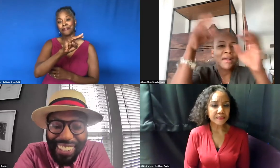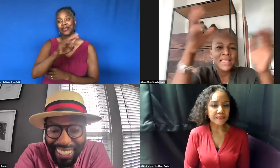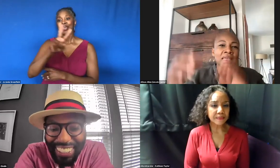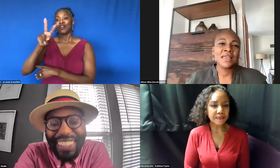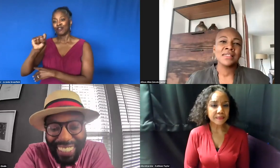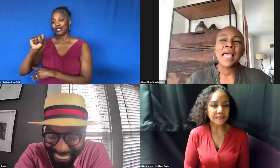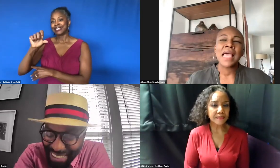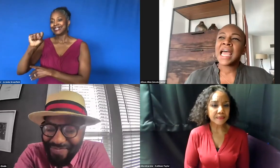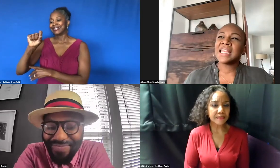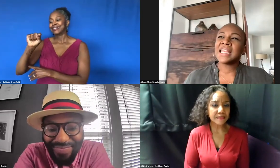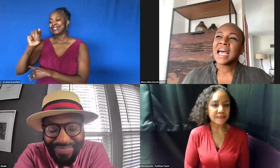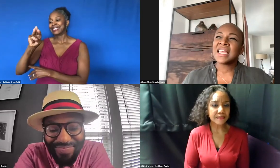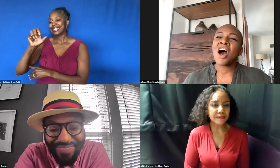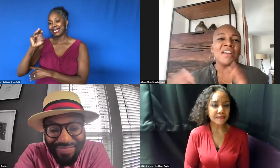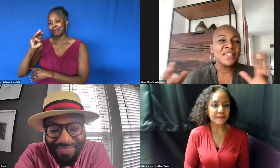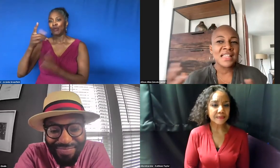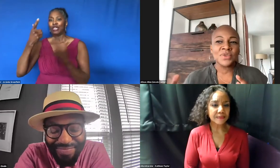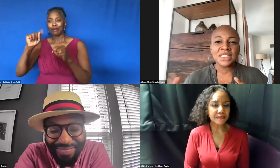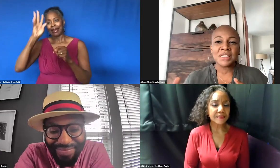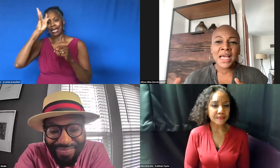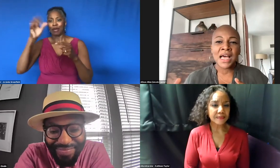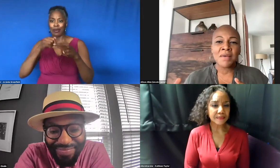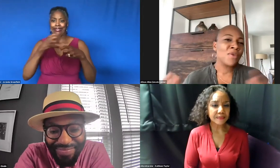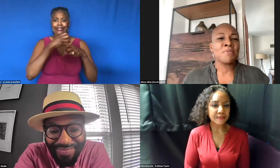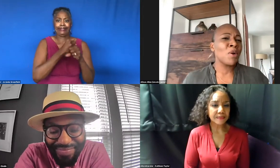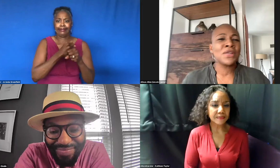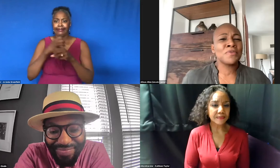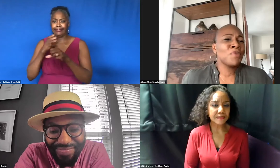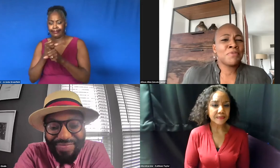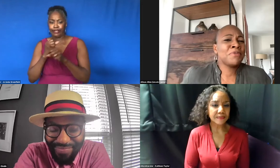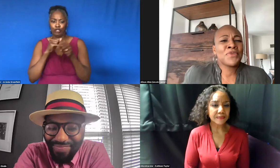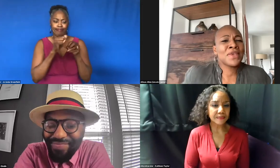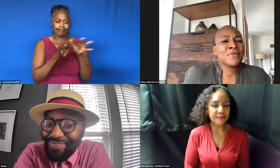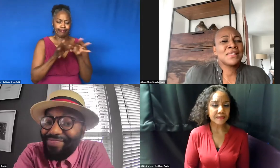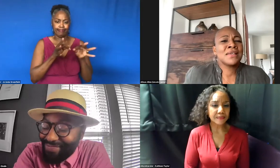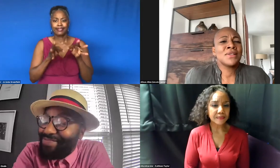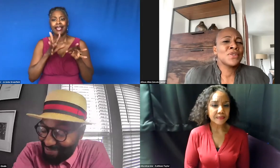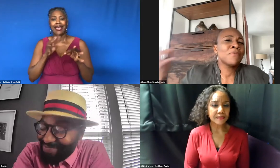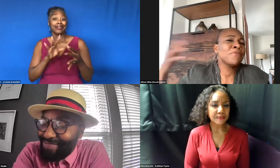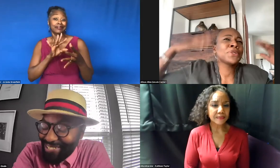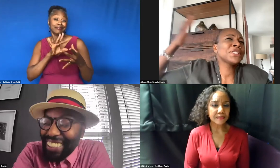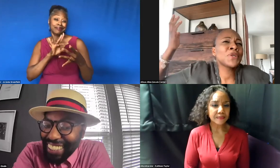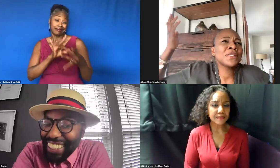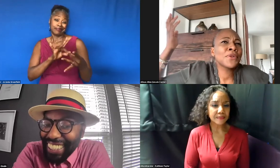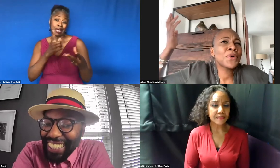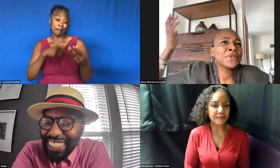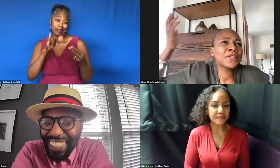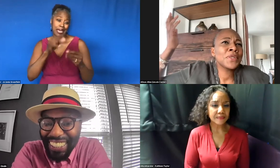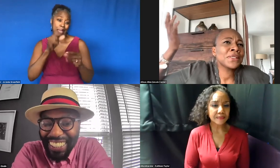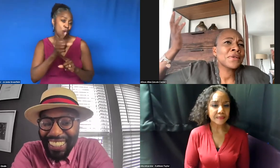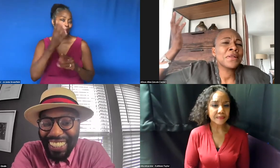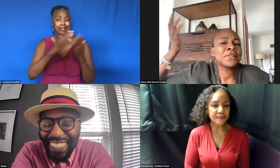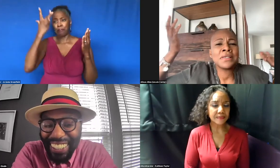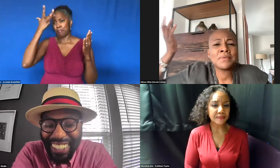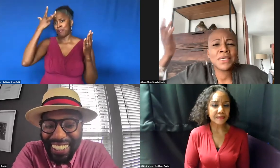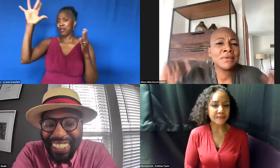try to marry things. Yep. And I think often that's really about the moment or what people think are missing. So some brilliant person in the corner says,